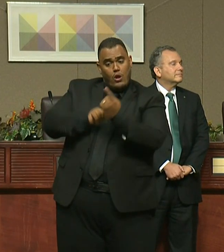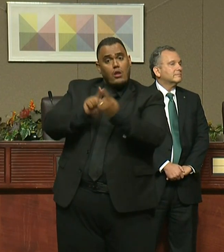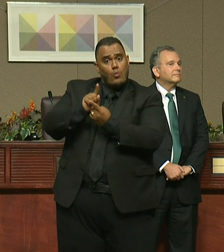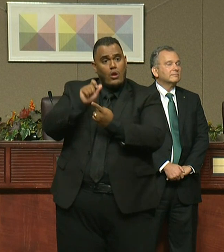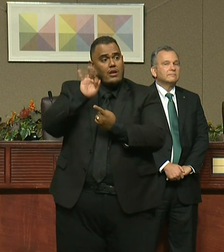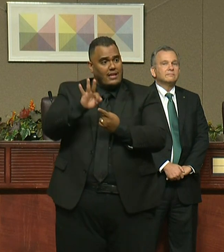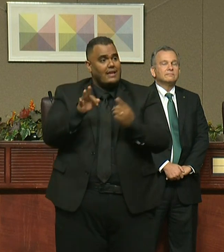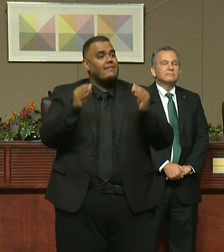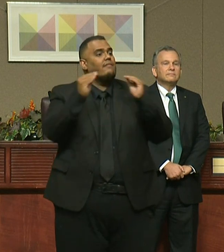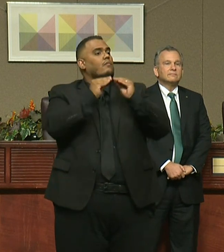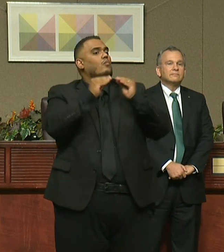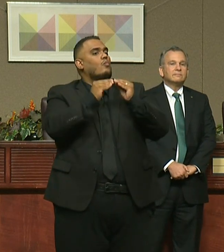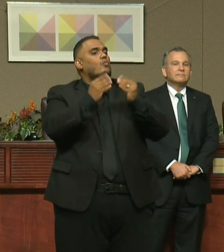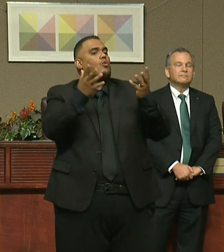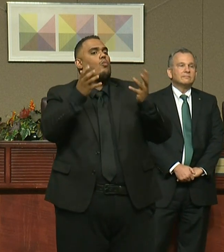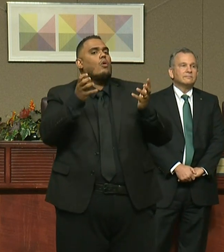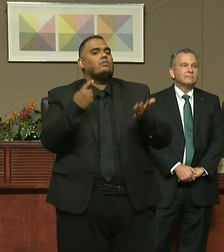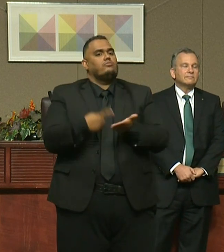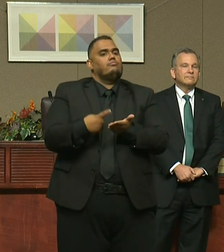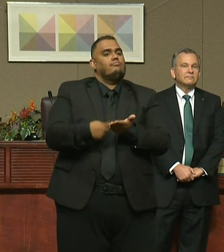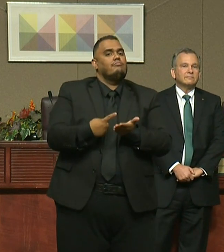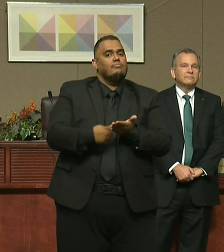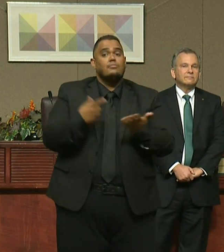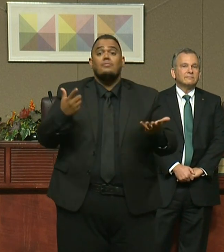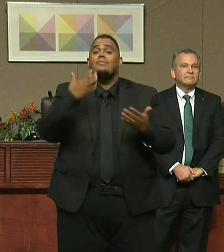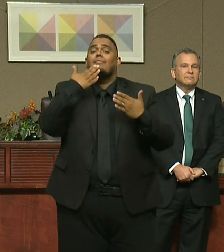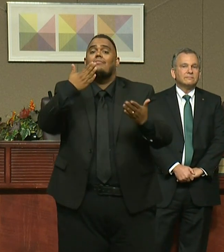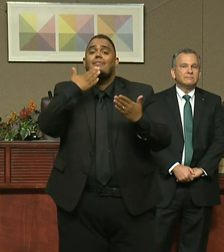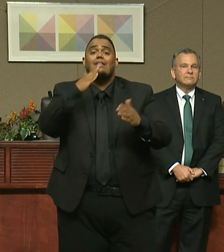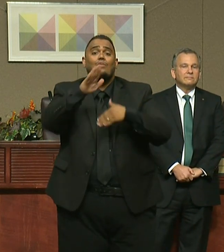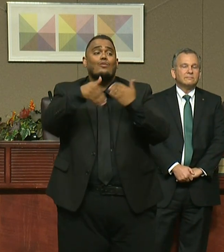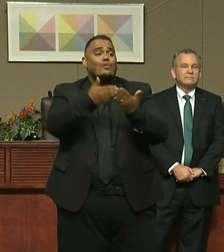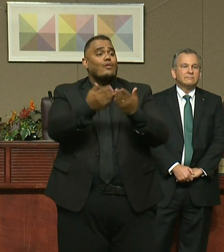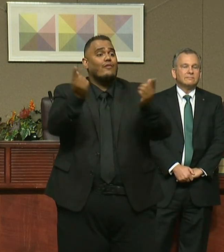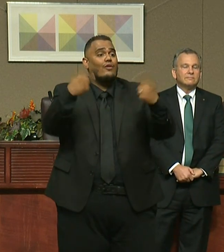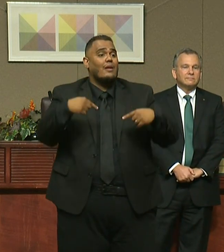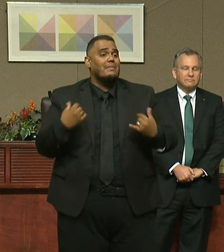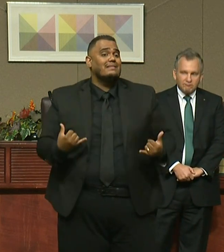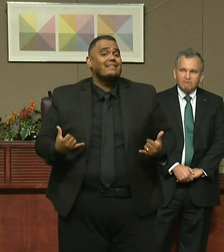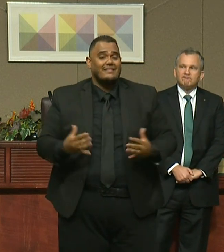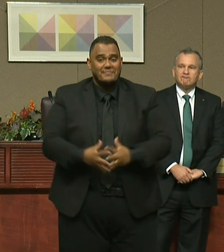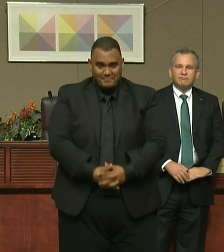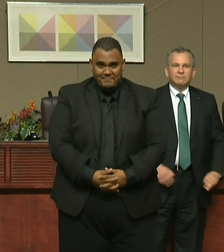if there's something else that we need to do at this time. But thank you all for coming and being here today.